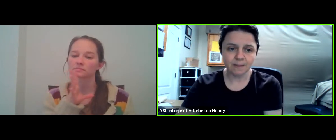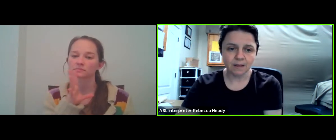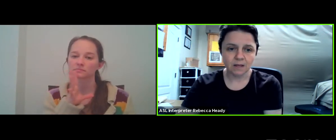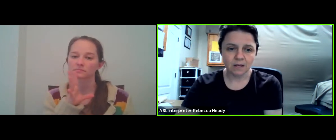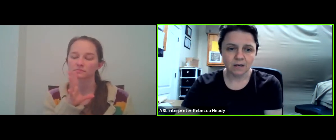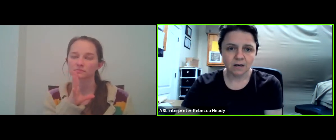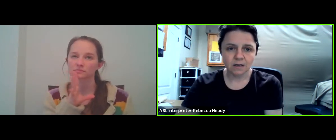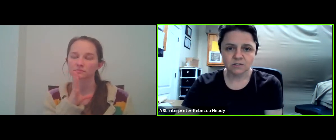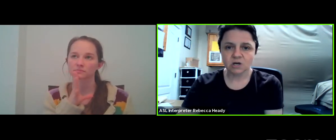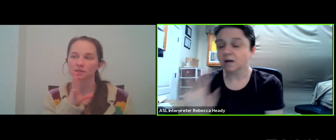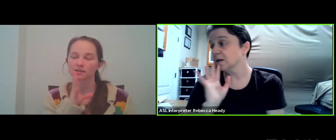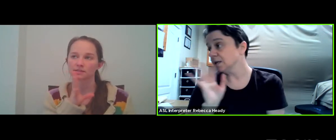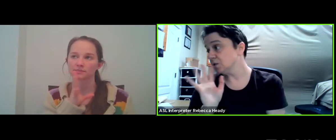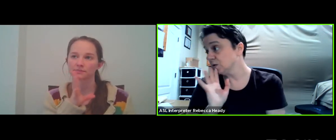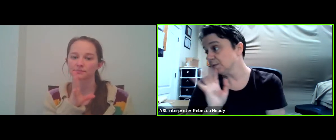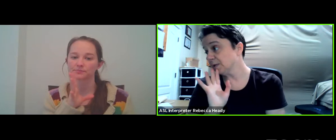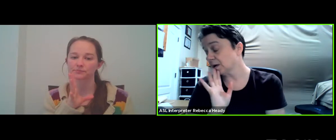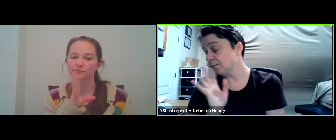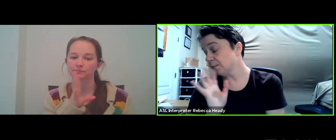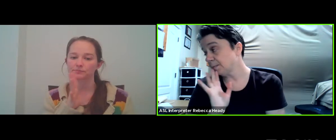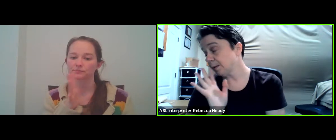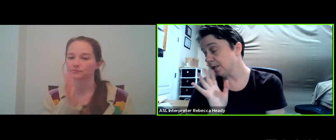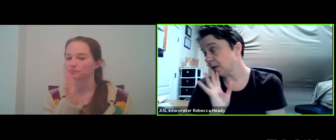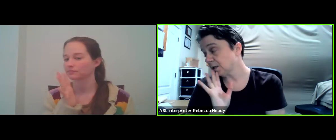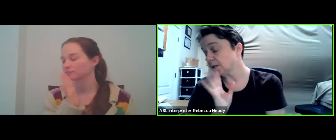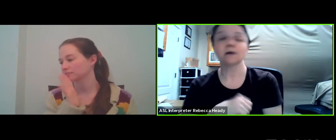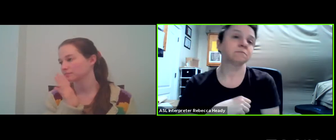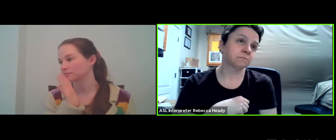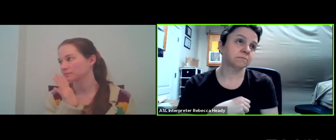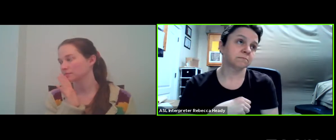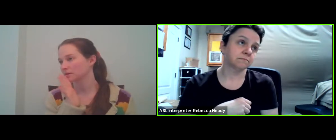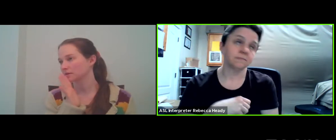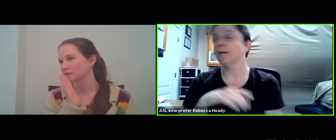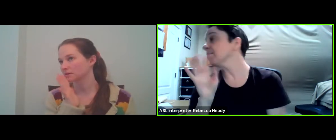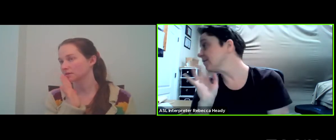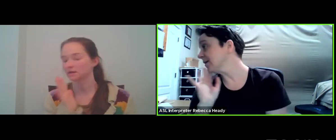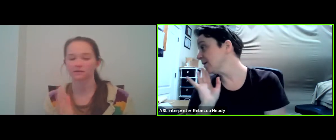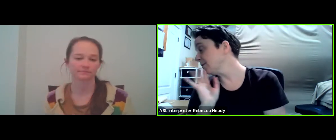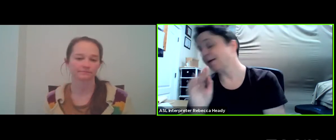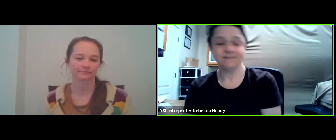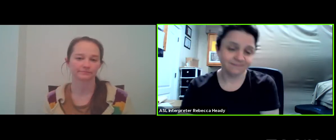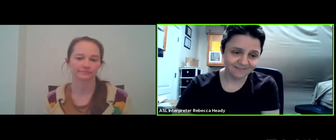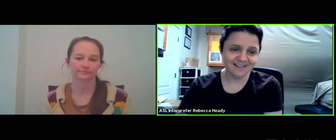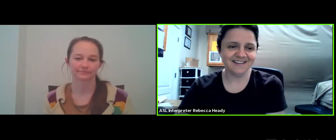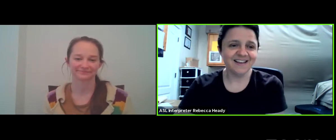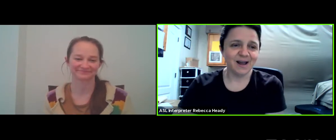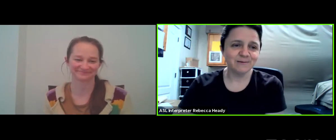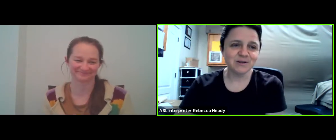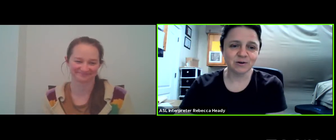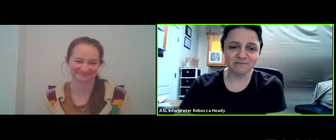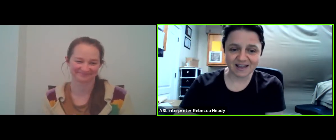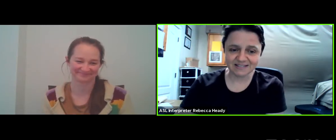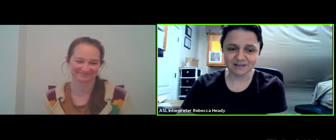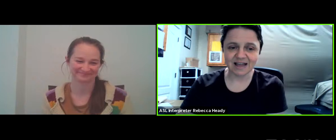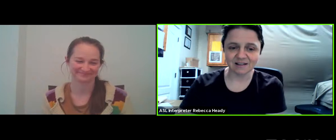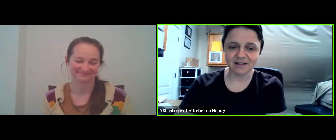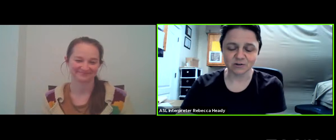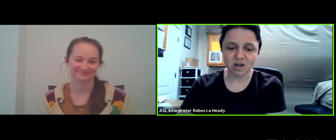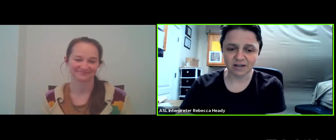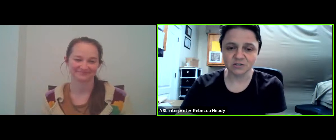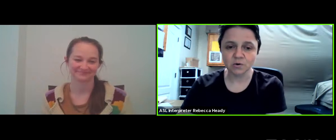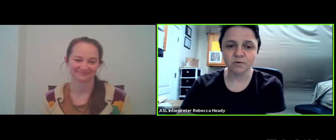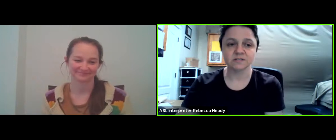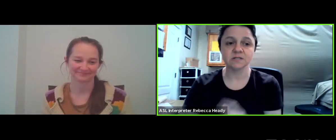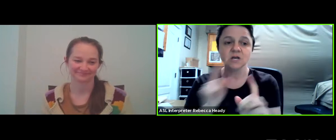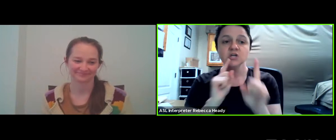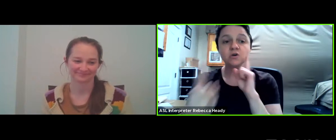right? Talking, and so you can be like, blah, blah, blah, blah, talk. Blah, blah, blah, blah, blah. You can face it and act like